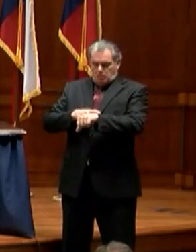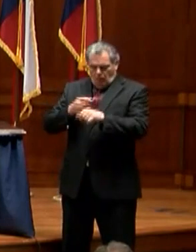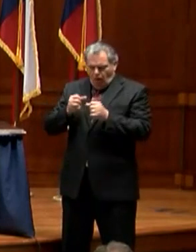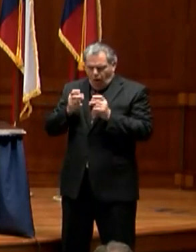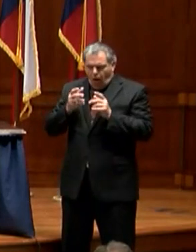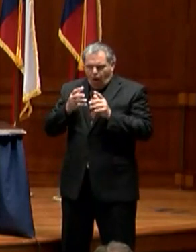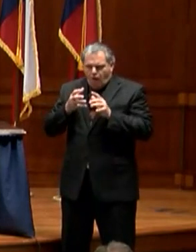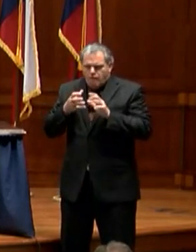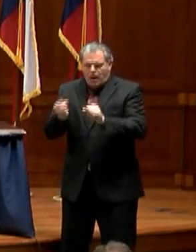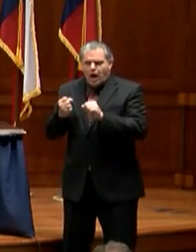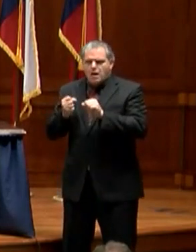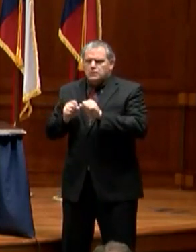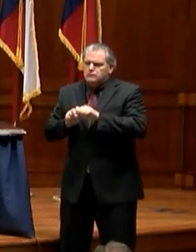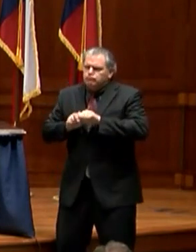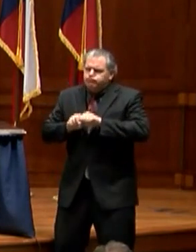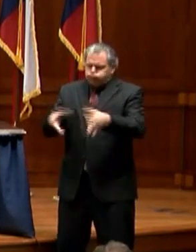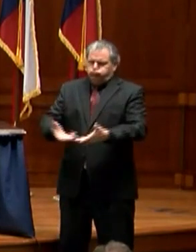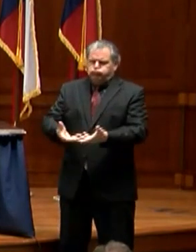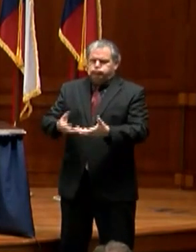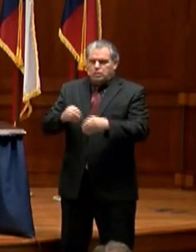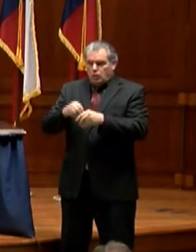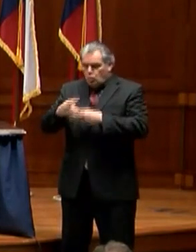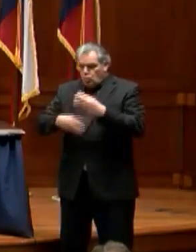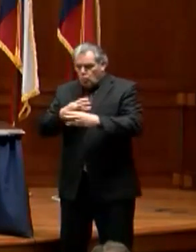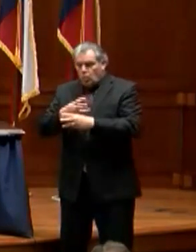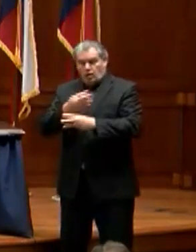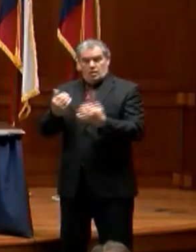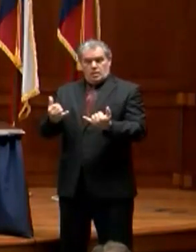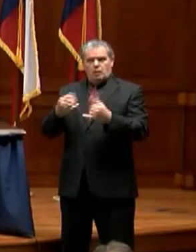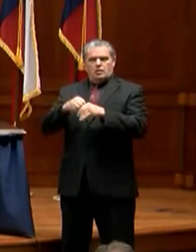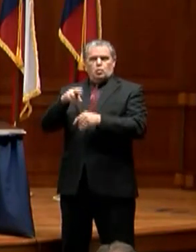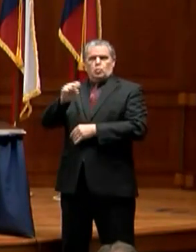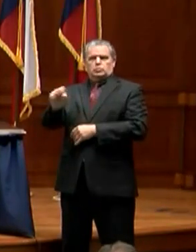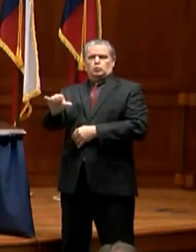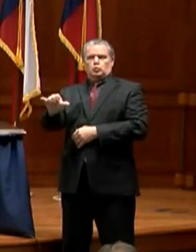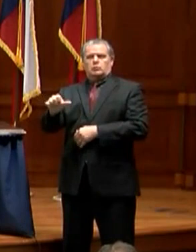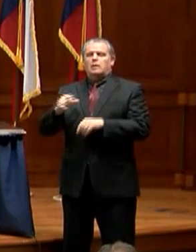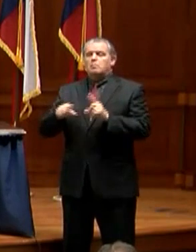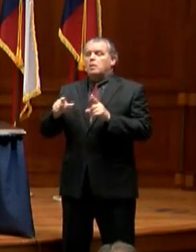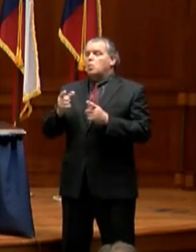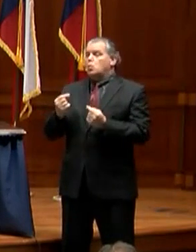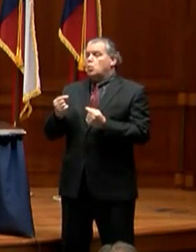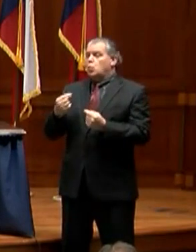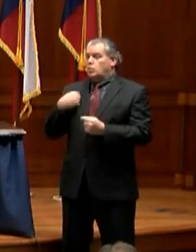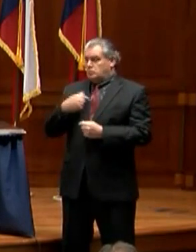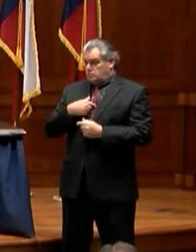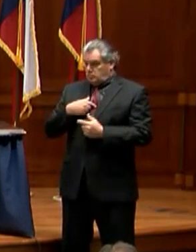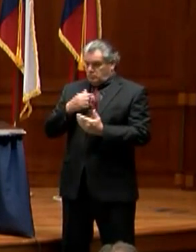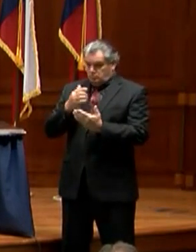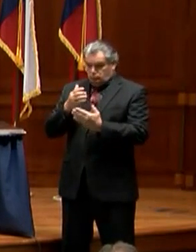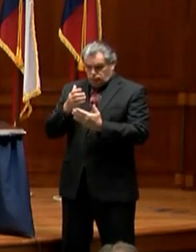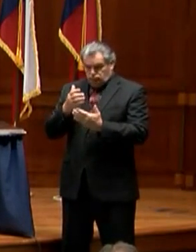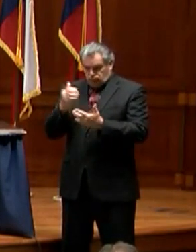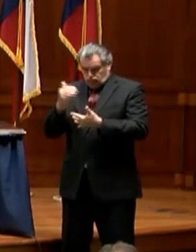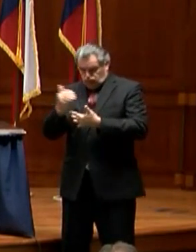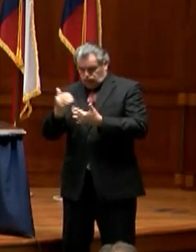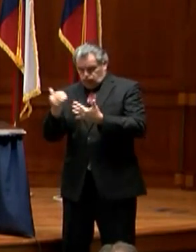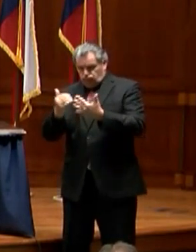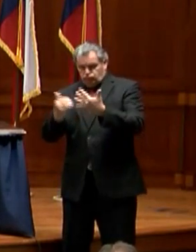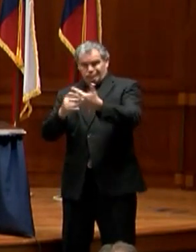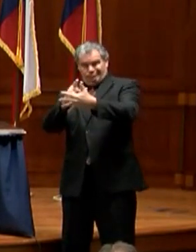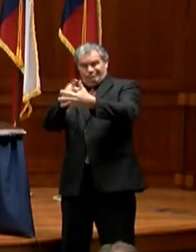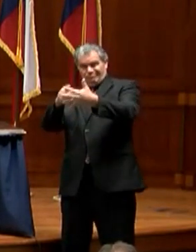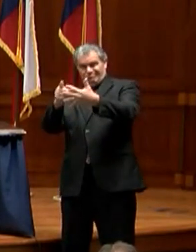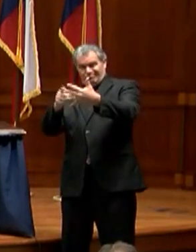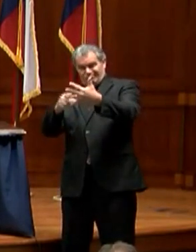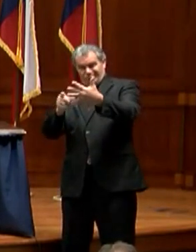world and other parts of the United States now. But the steps that we've taken and the things that I've outlined, those various